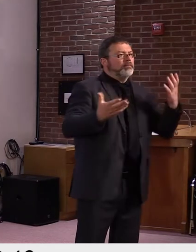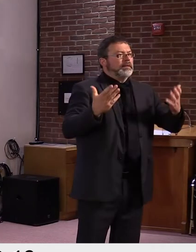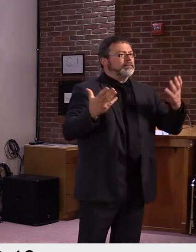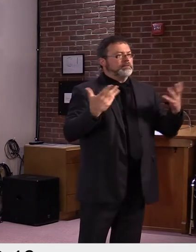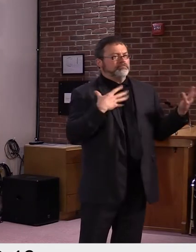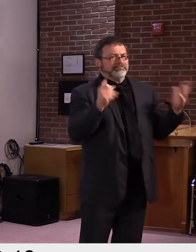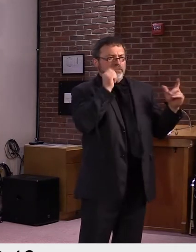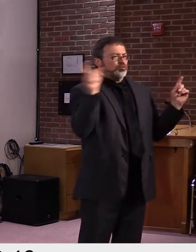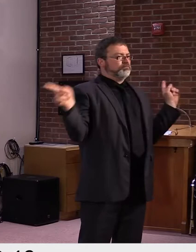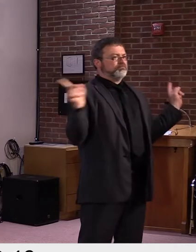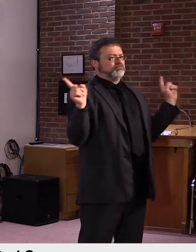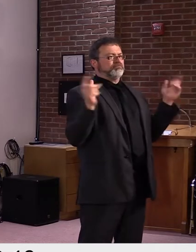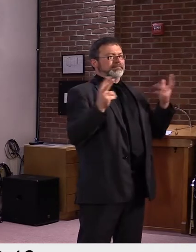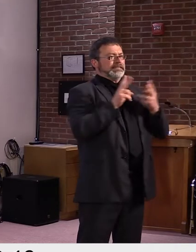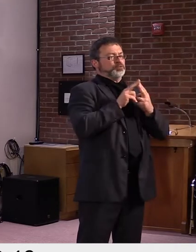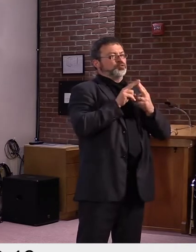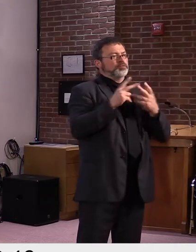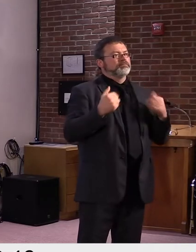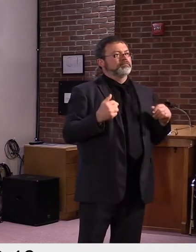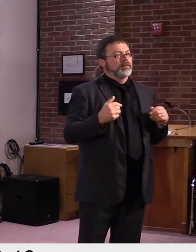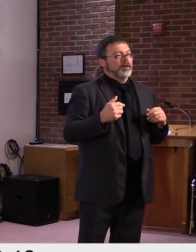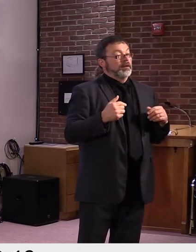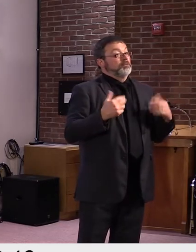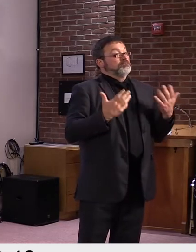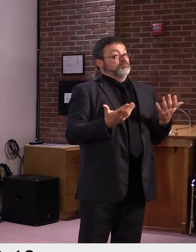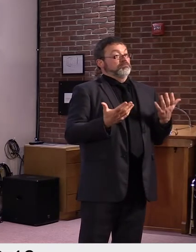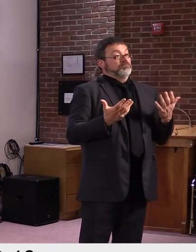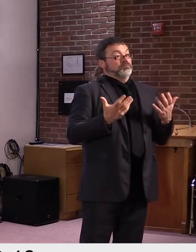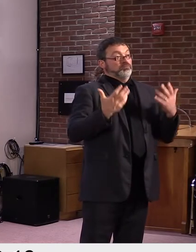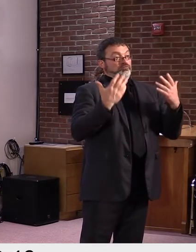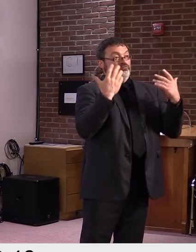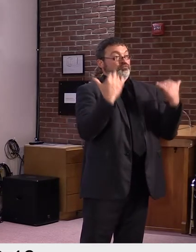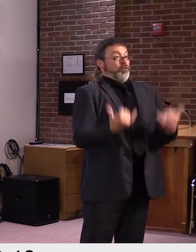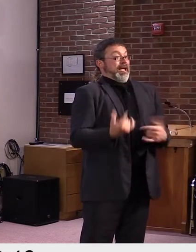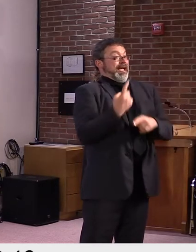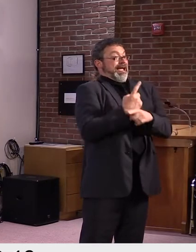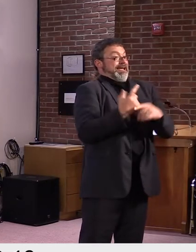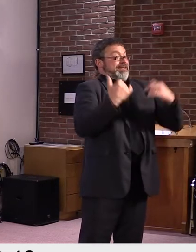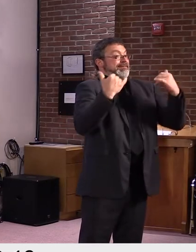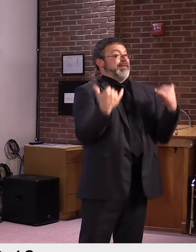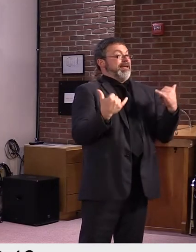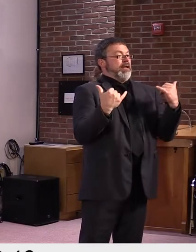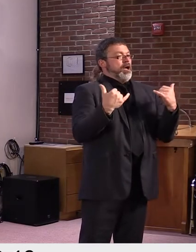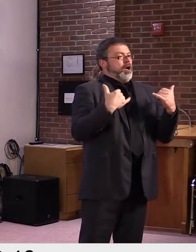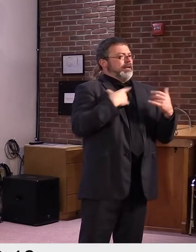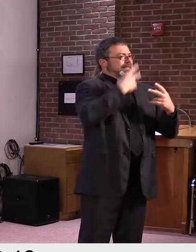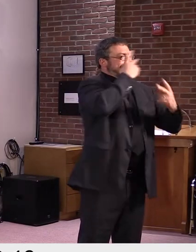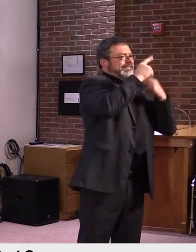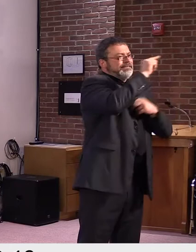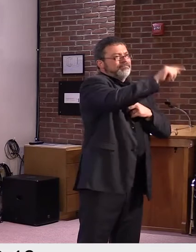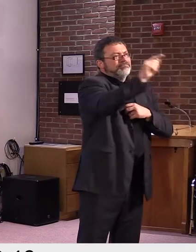weren't necessarily affected by the executive order. I'm thinking National Life,